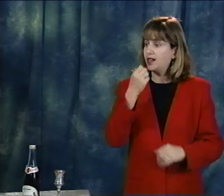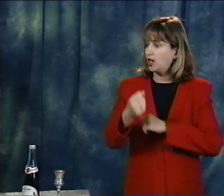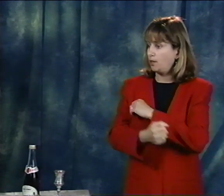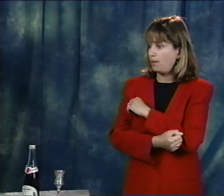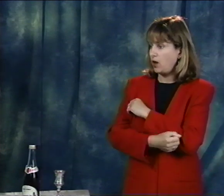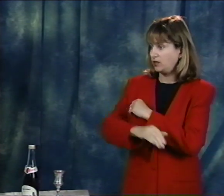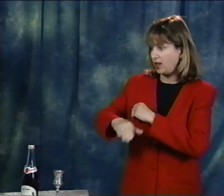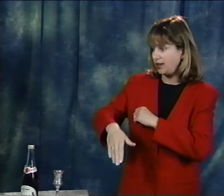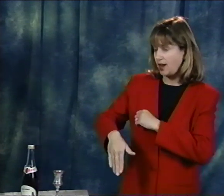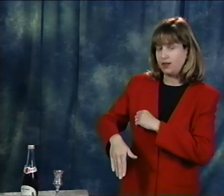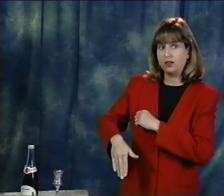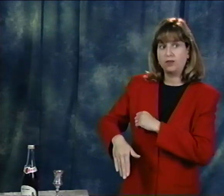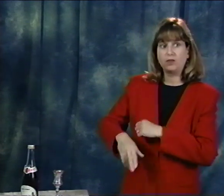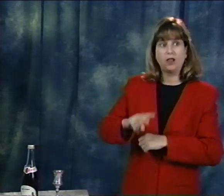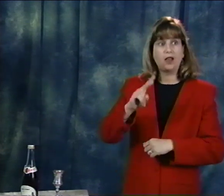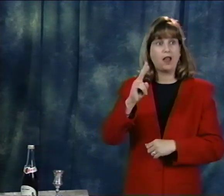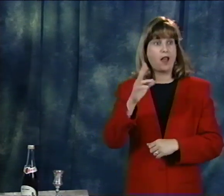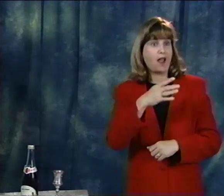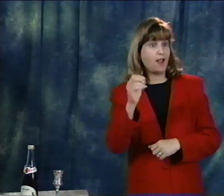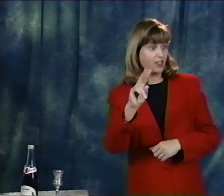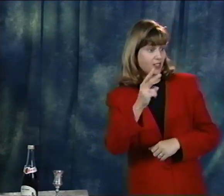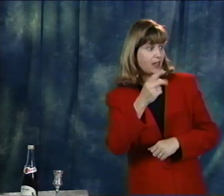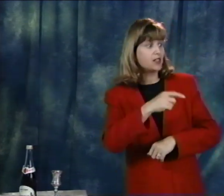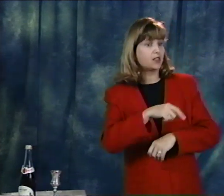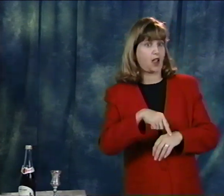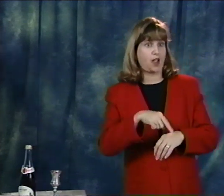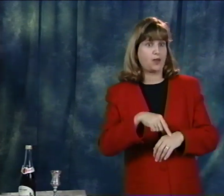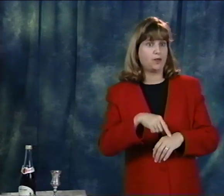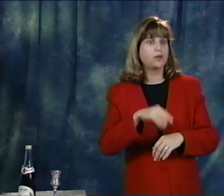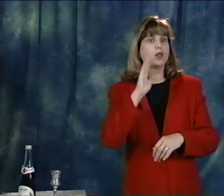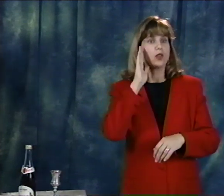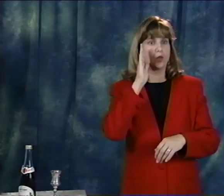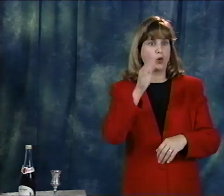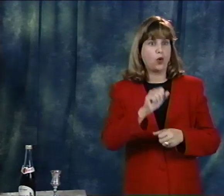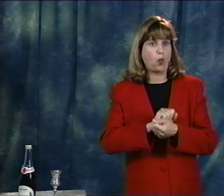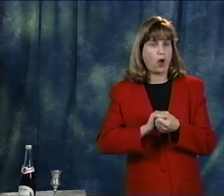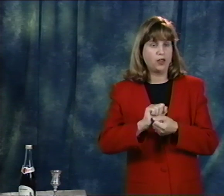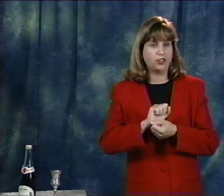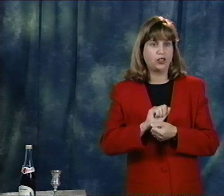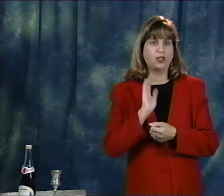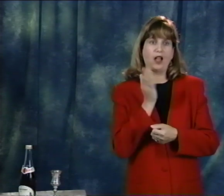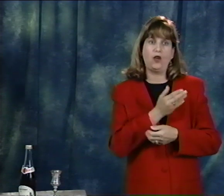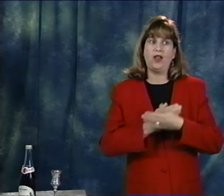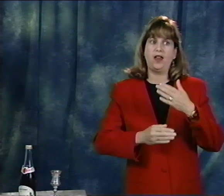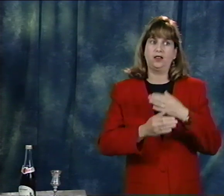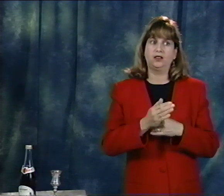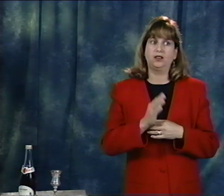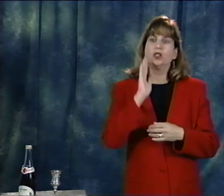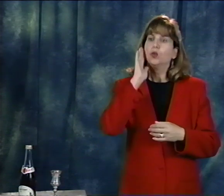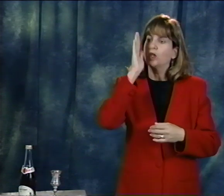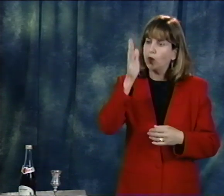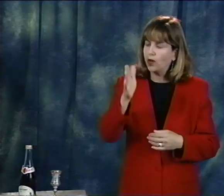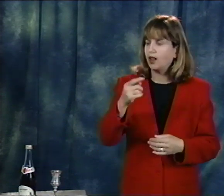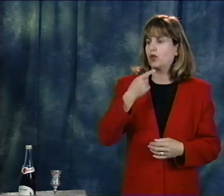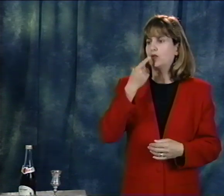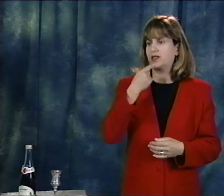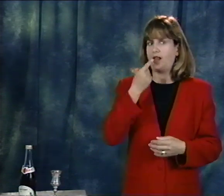eating matzah yet. And the second time we wash our hands, we will recite the